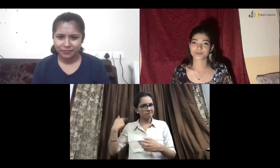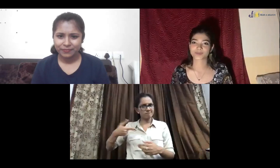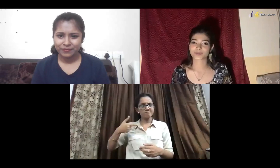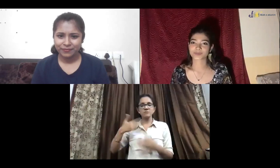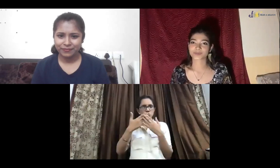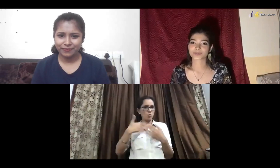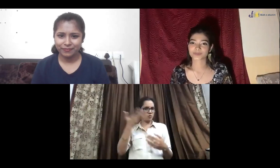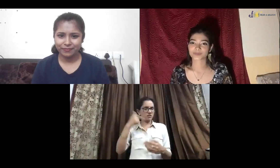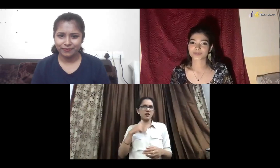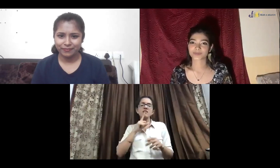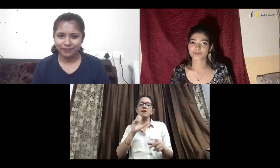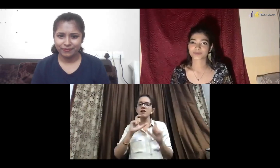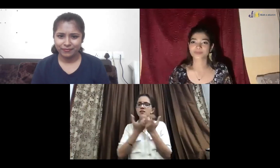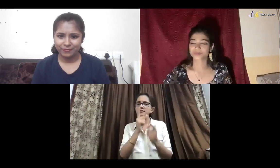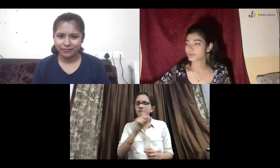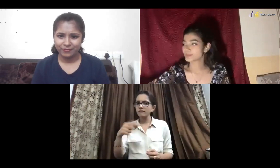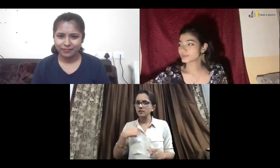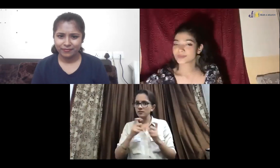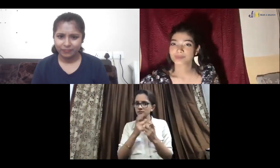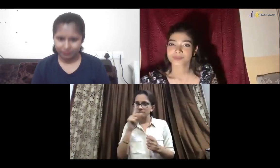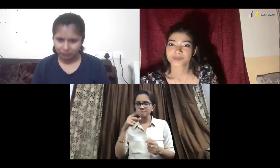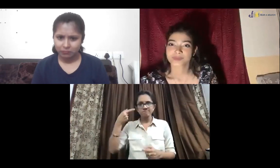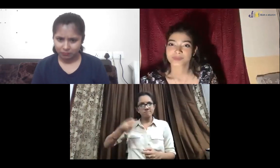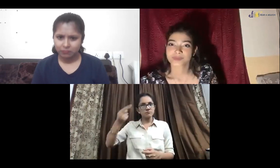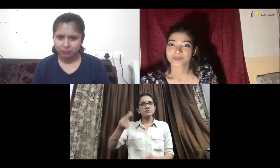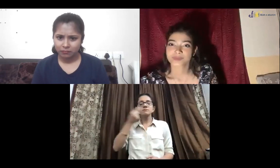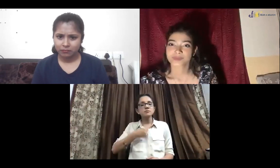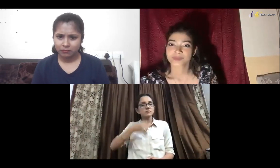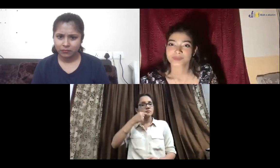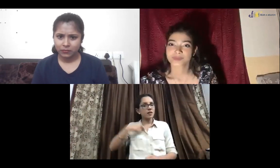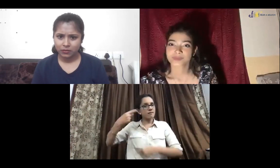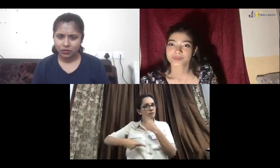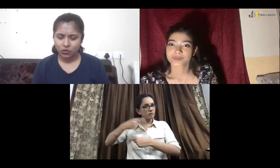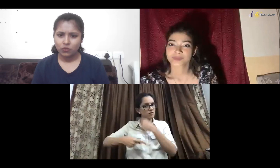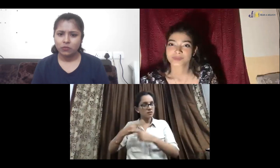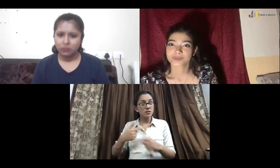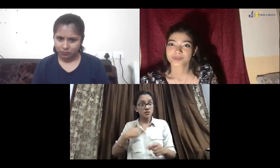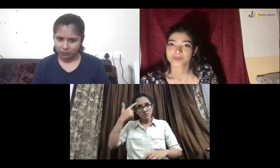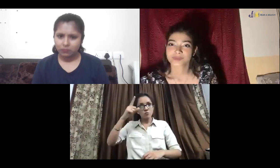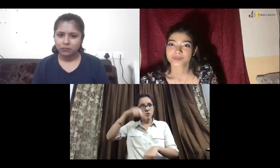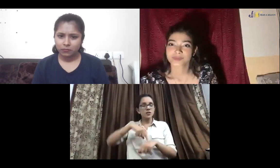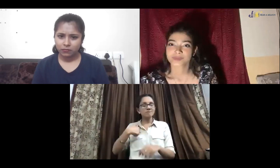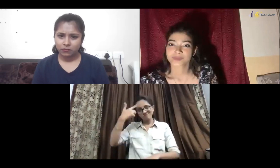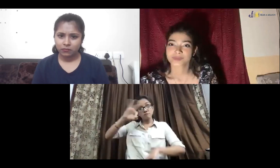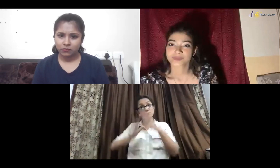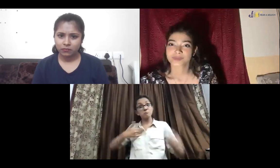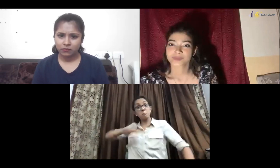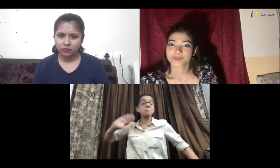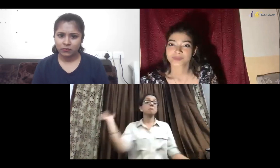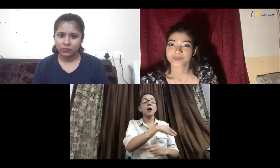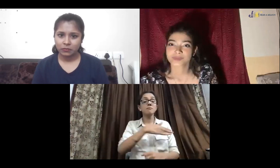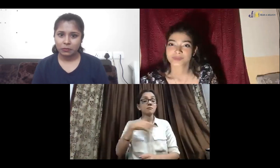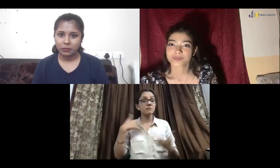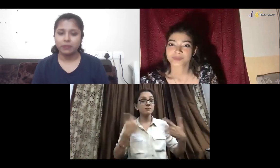lifetime, in school. So I was in 11th class. So there were a person who